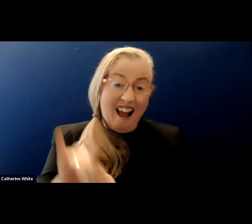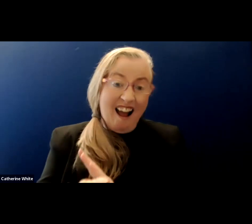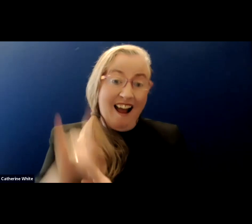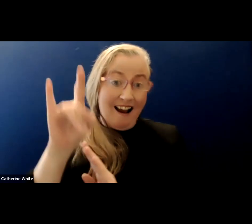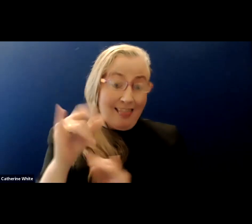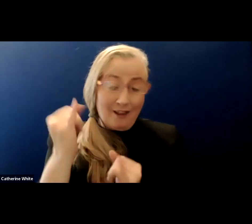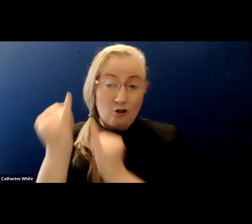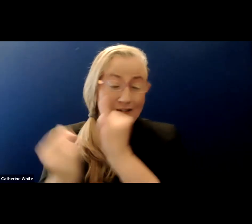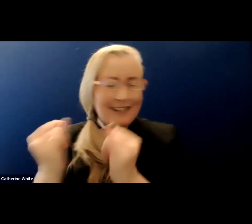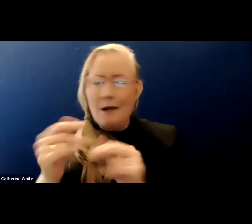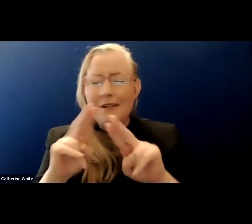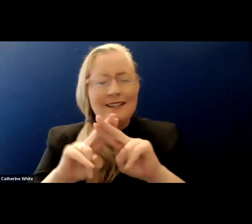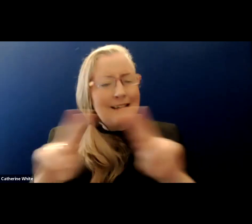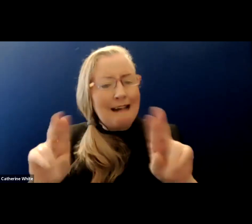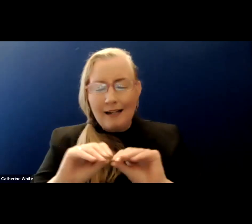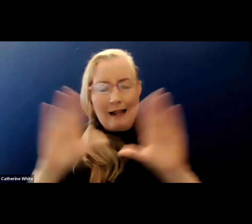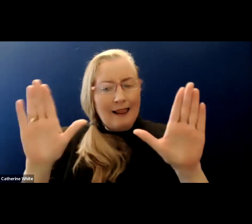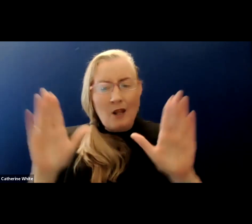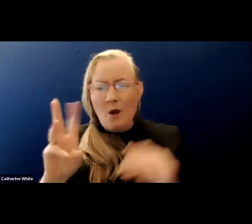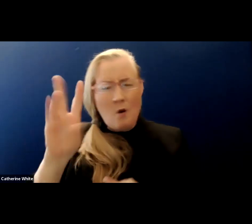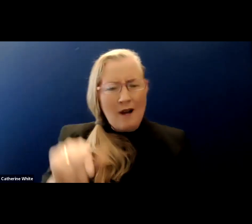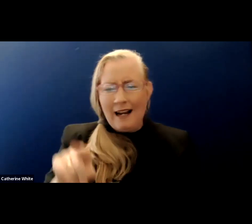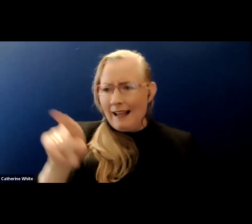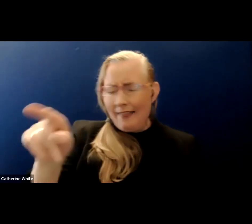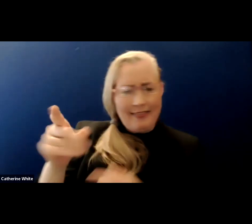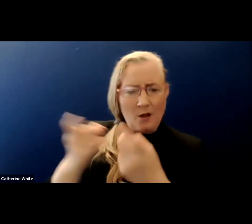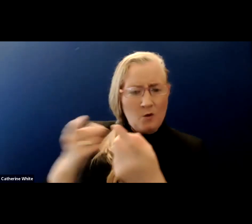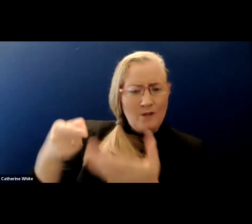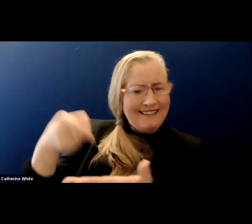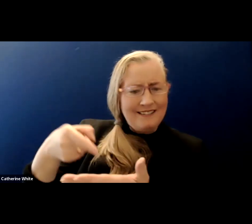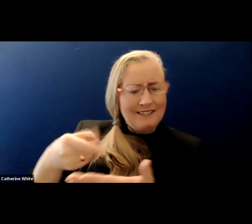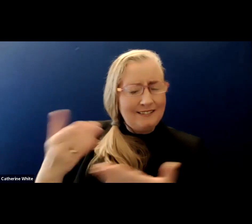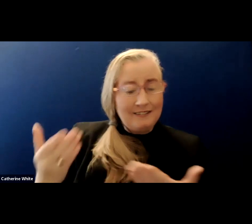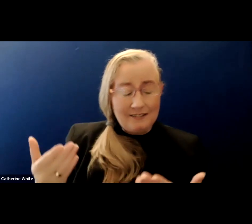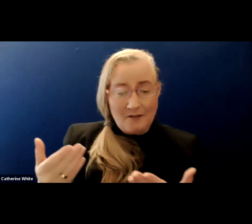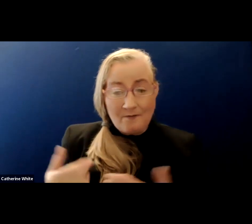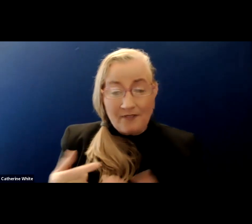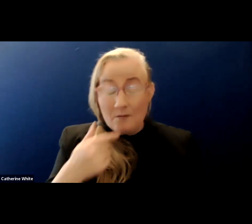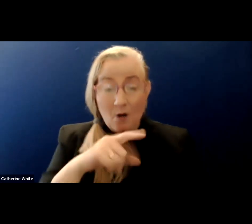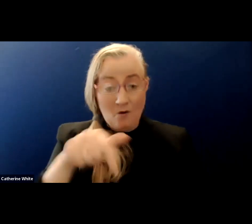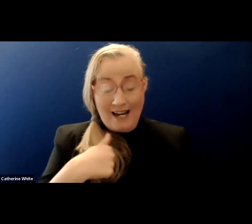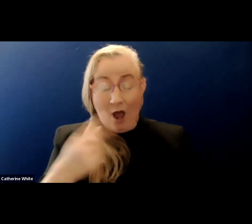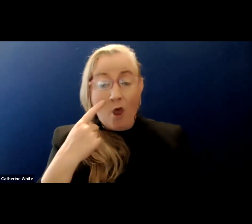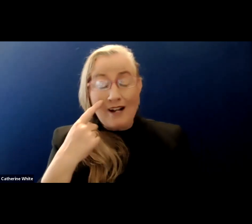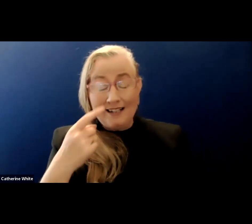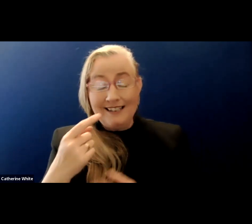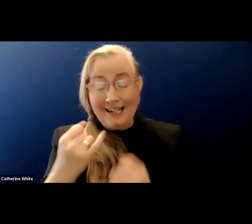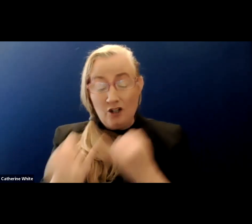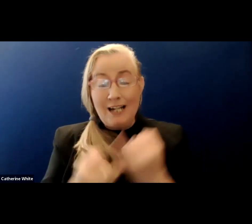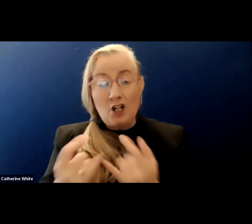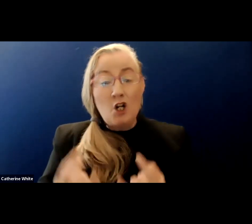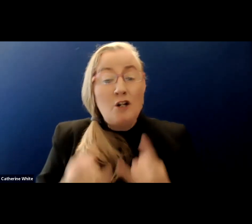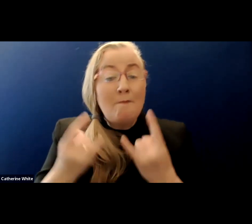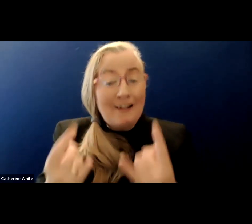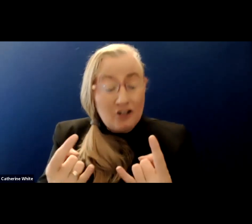so. It's not clear as to why they're doing this. I mean, as someone who looks at international humanitarian law, also I often think